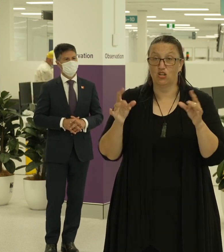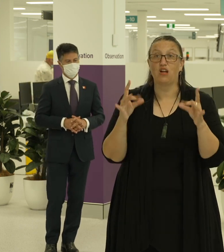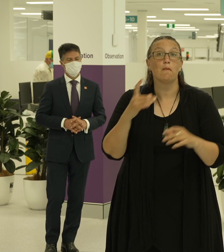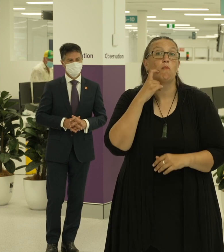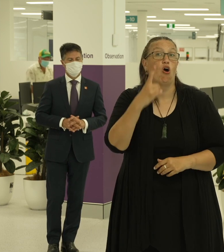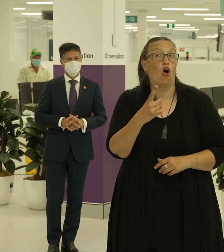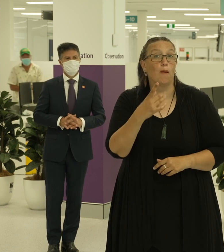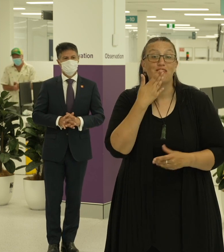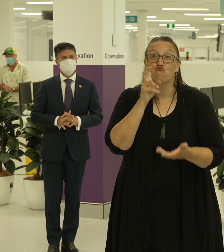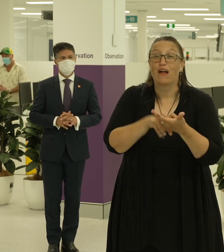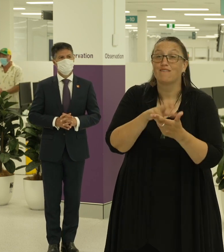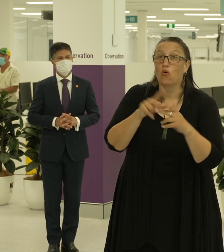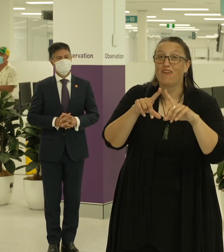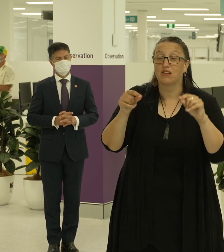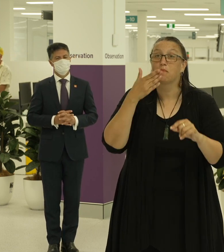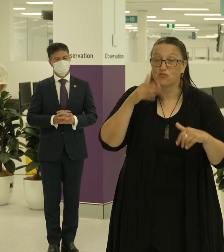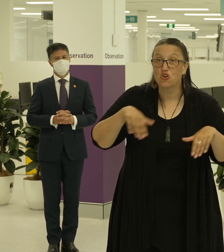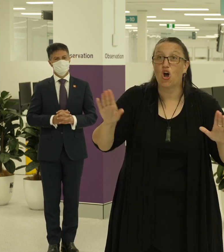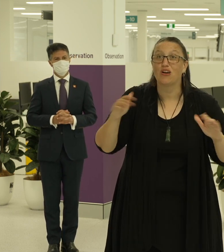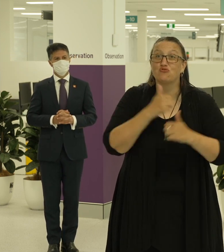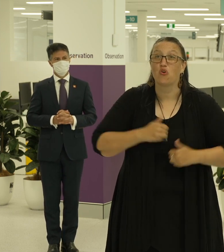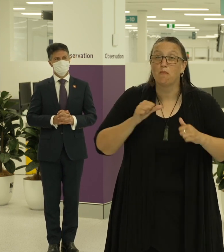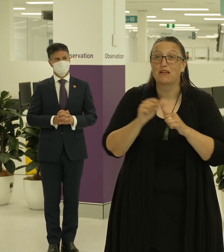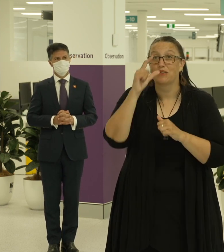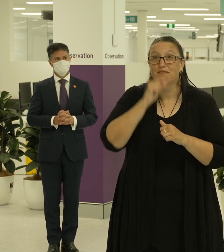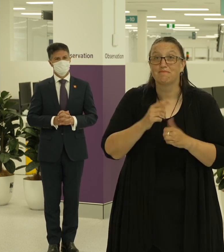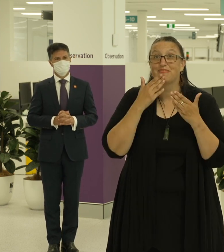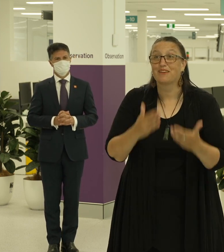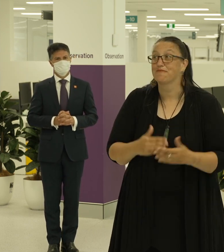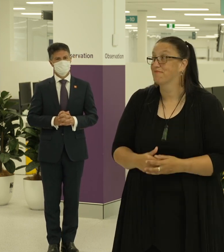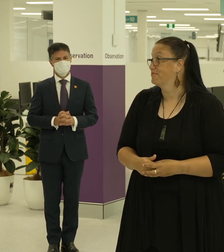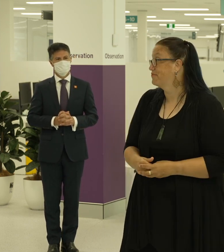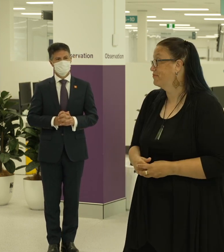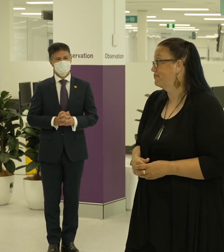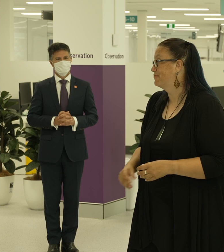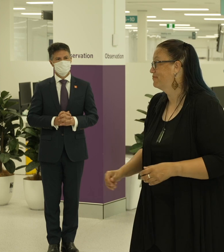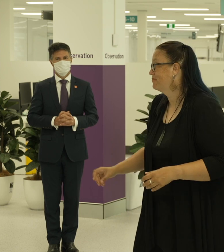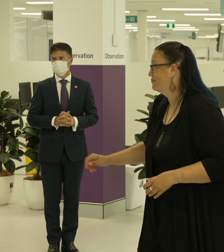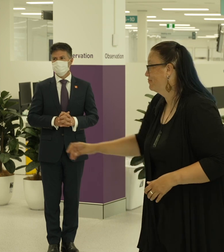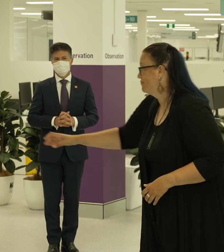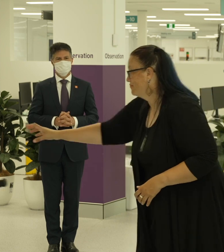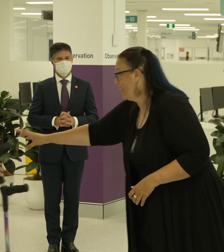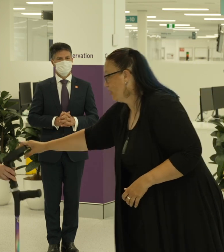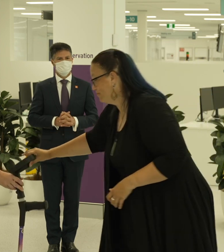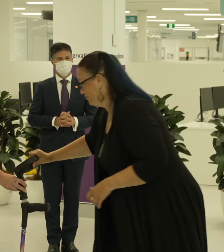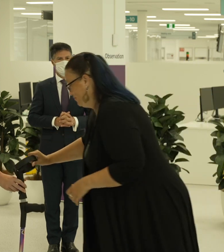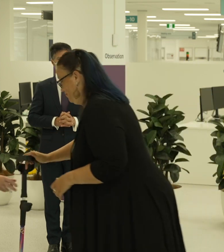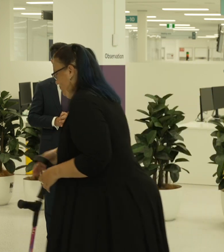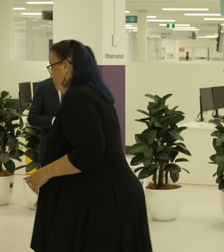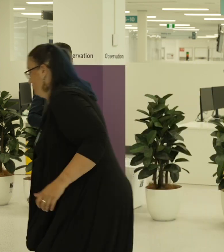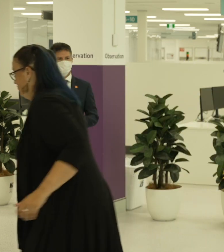Please register for them, and please go out and enjoy the best that our state has to offer. James? The new